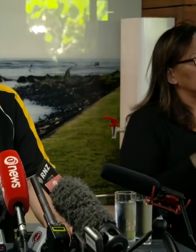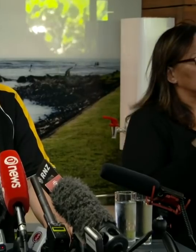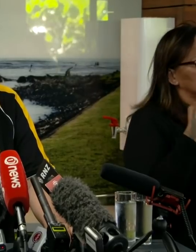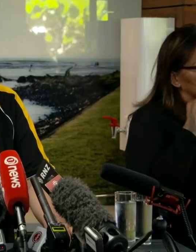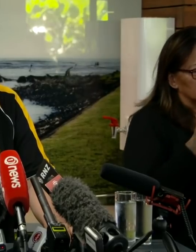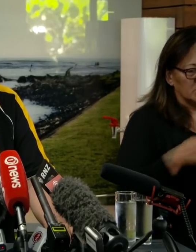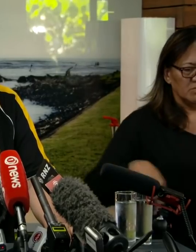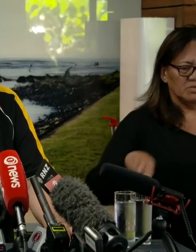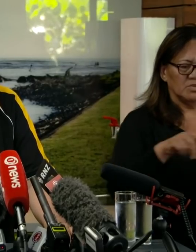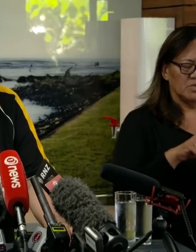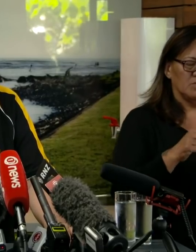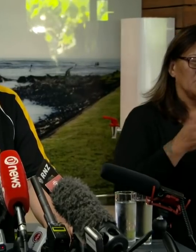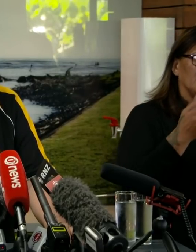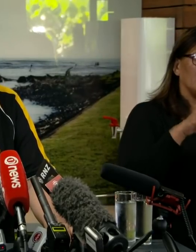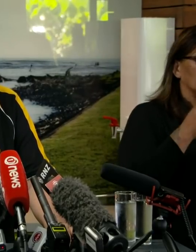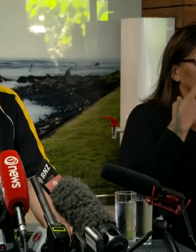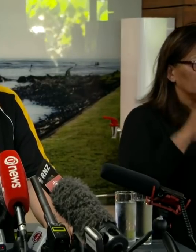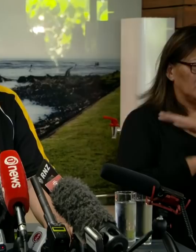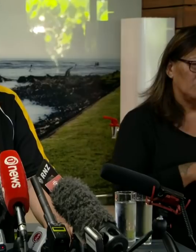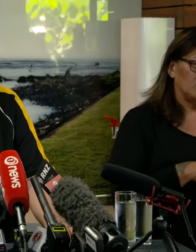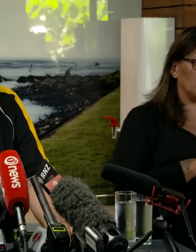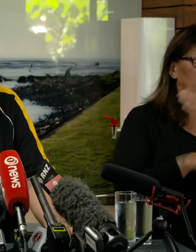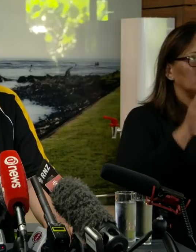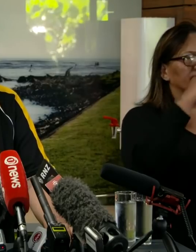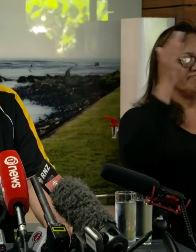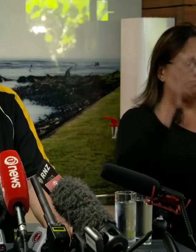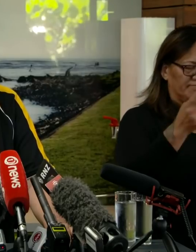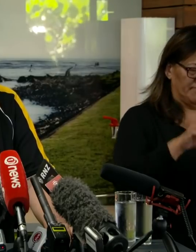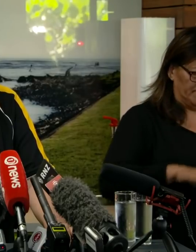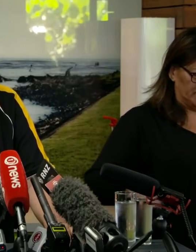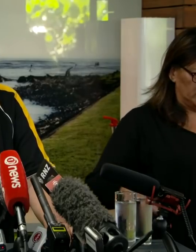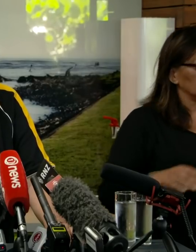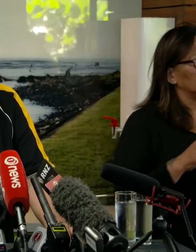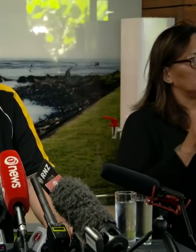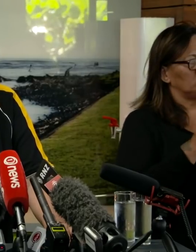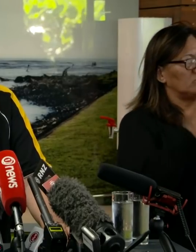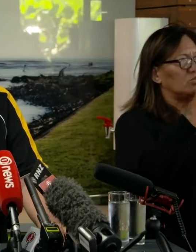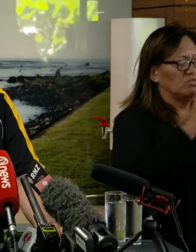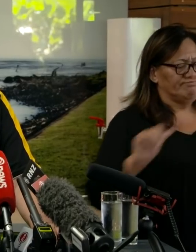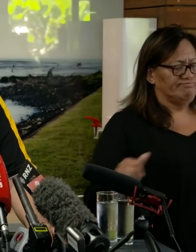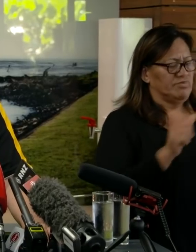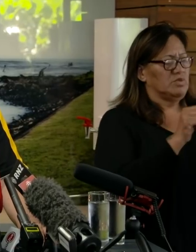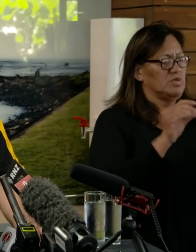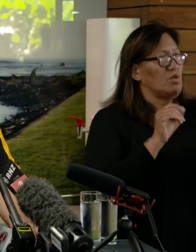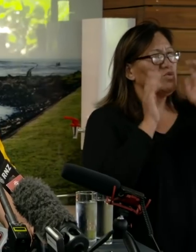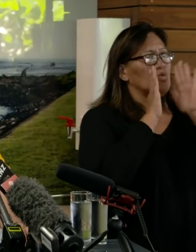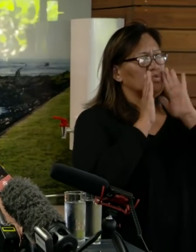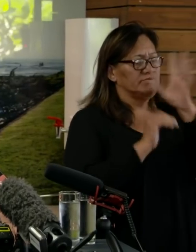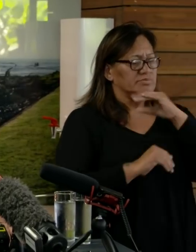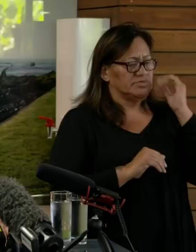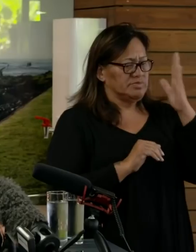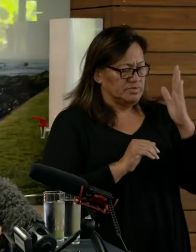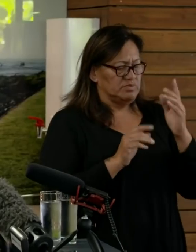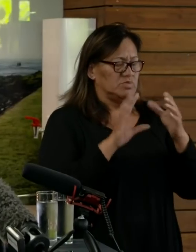ioio, ki tonu te rangi me te whenua, I tau kororia nui, matua, tama, wairua tapu me ngānera